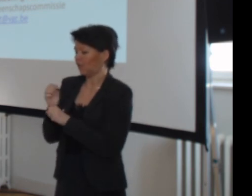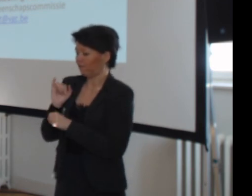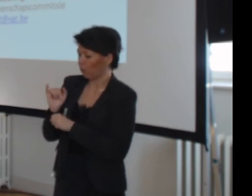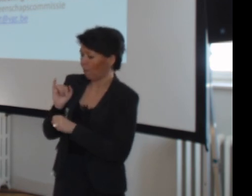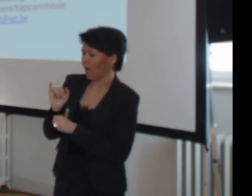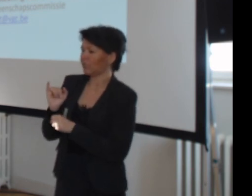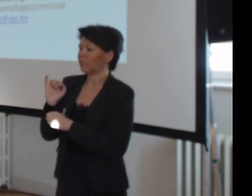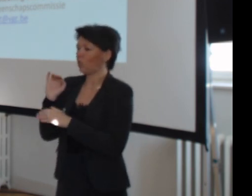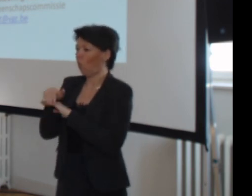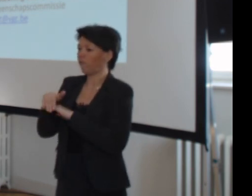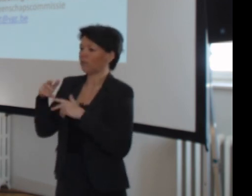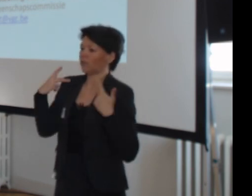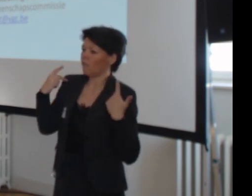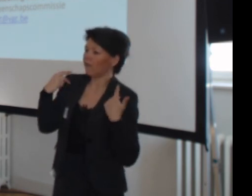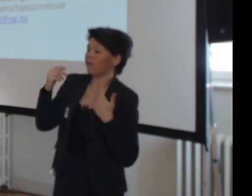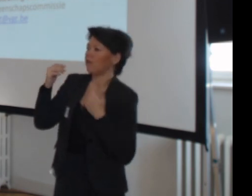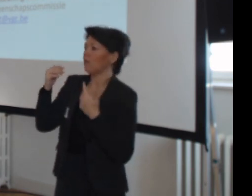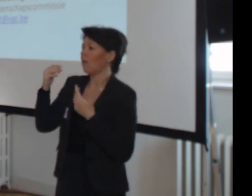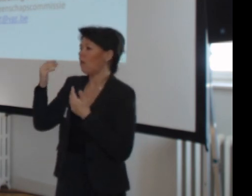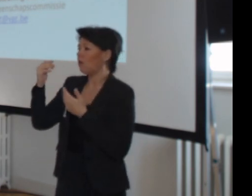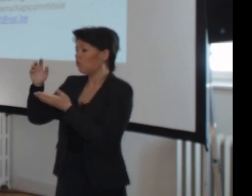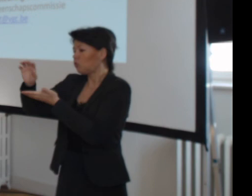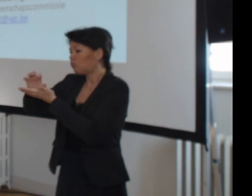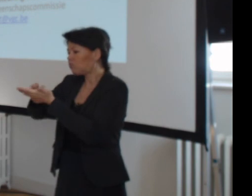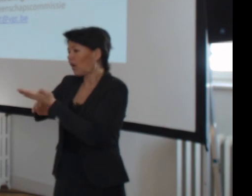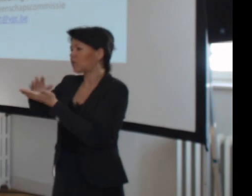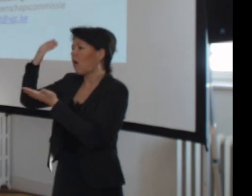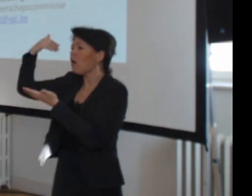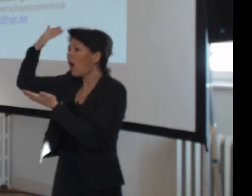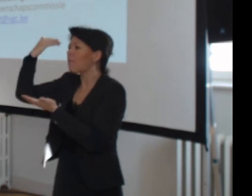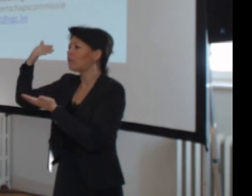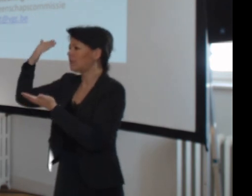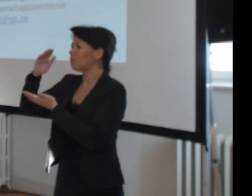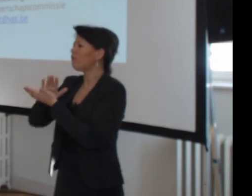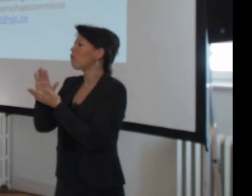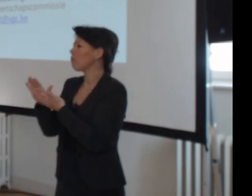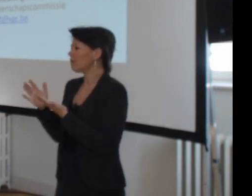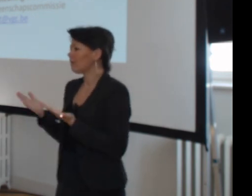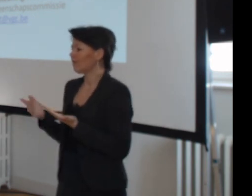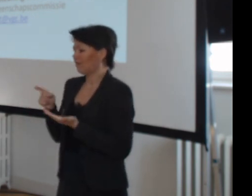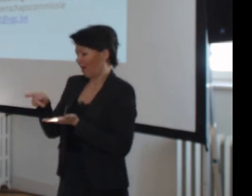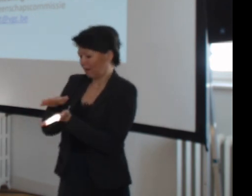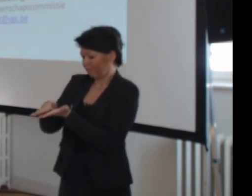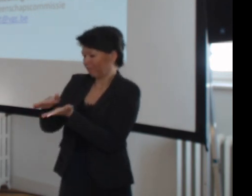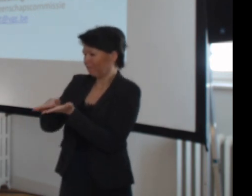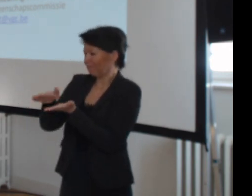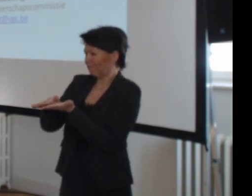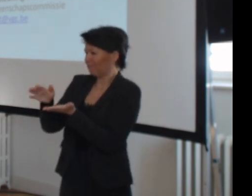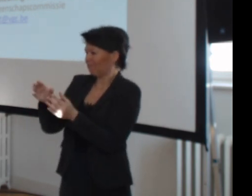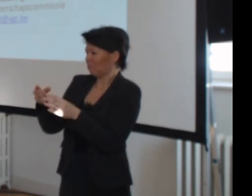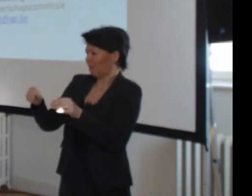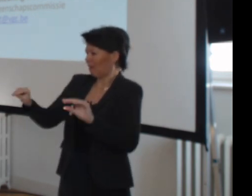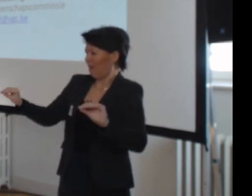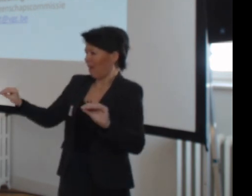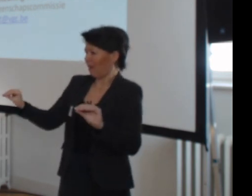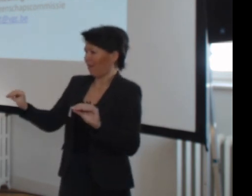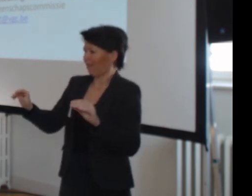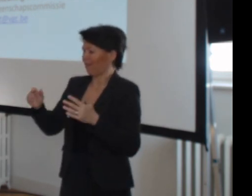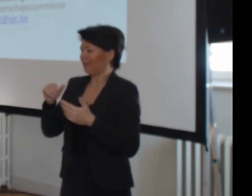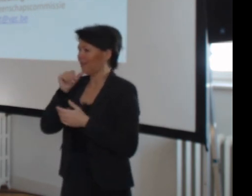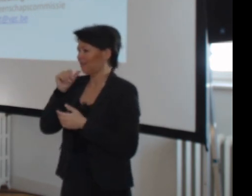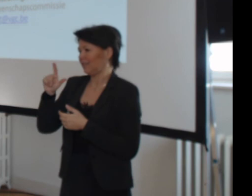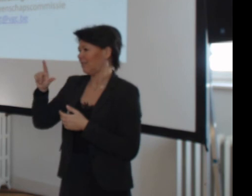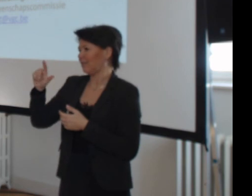in Arabic, for instance, for the newcomers. But that's just printed material. That doesn't go into